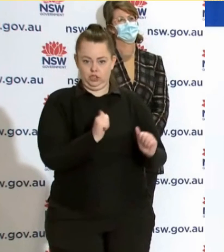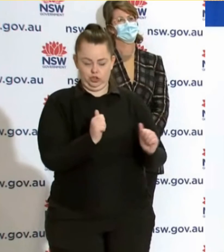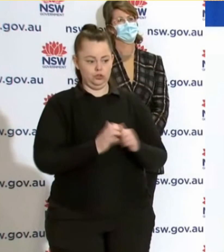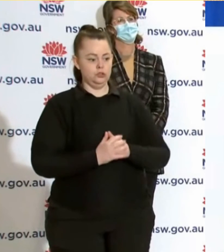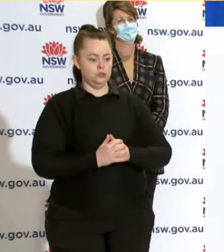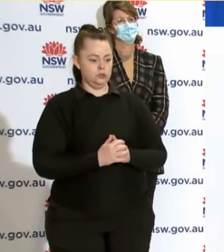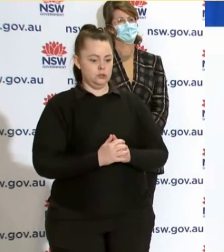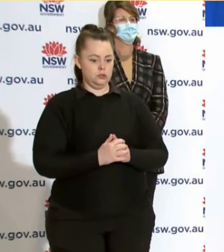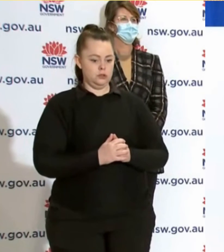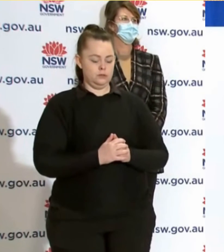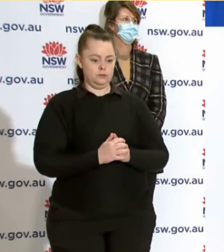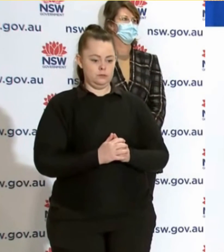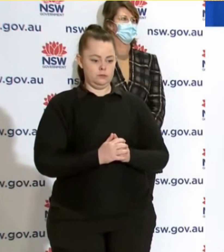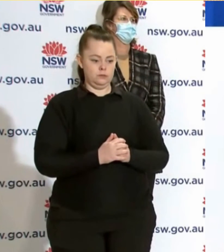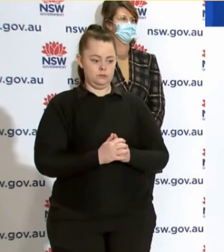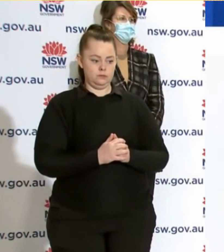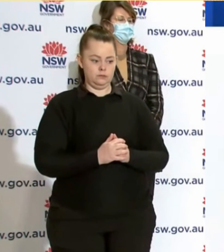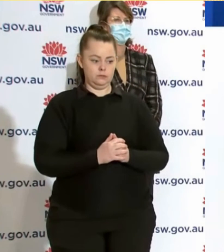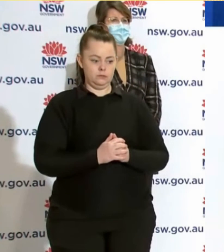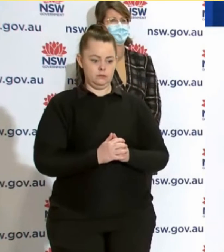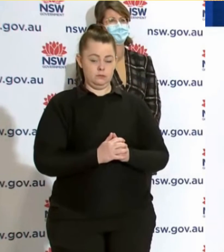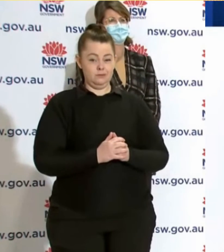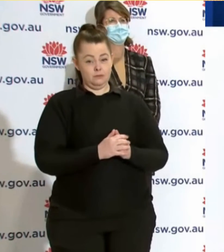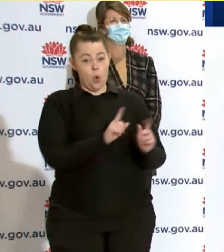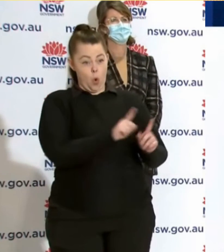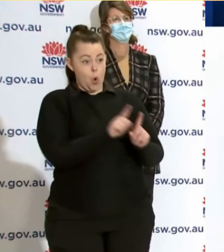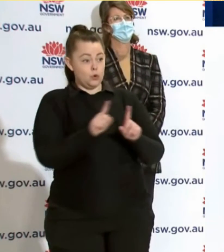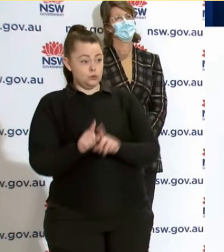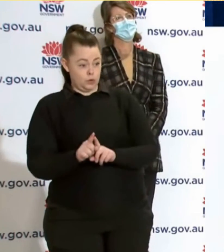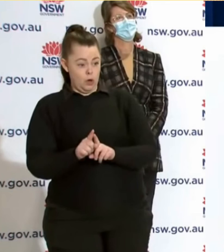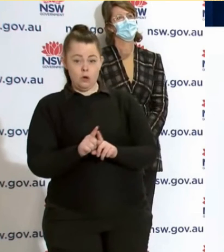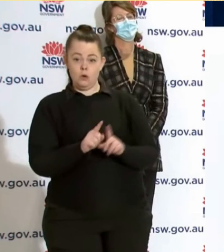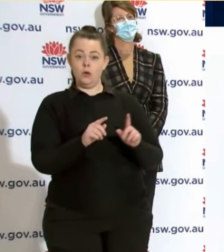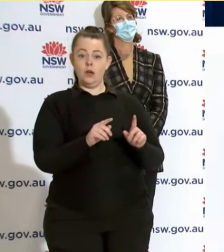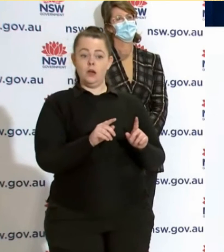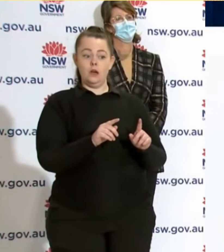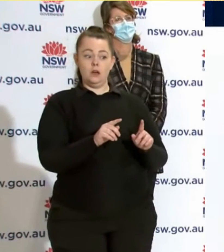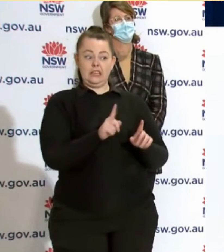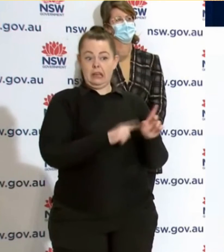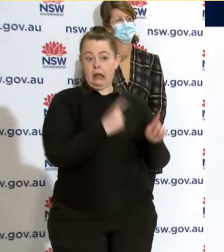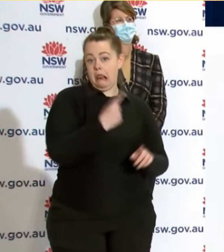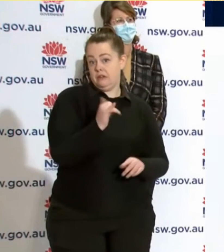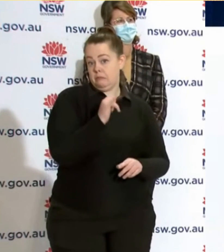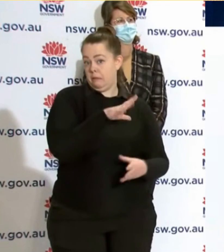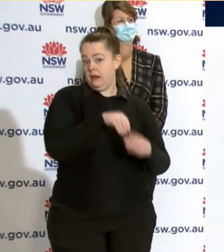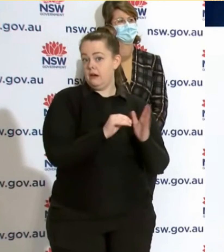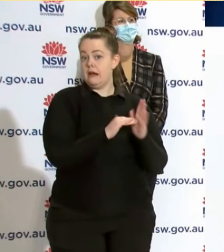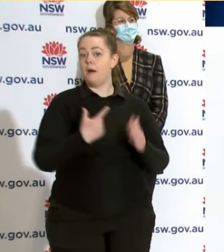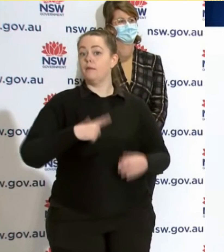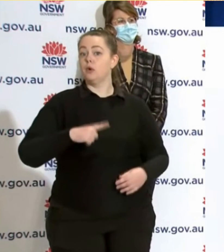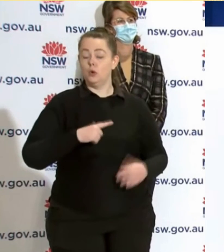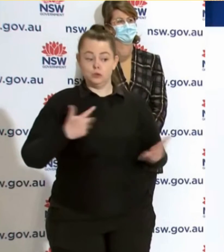And it will pick up year 11s as well as year 12s, because some of year 11s are 16. Anyone 16